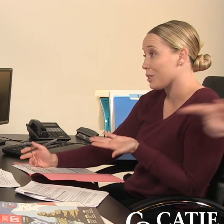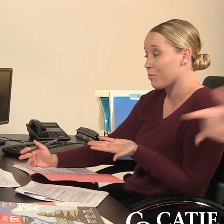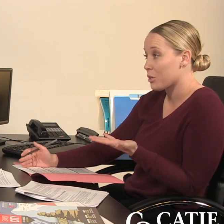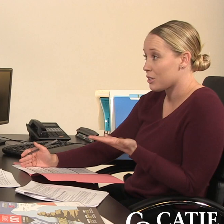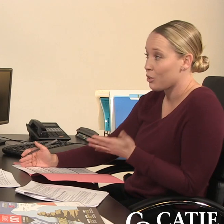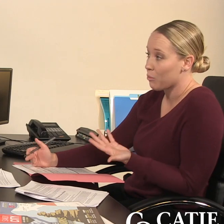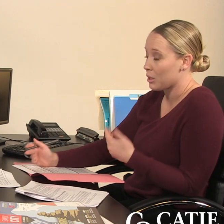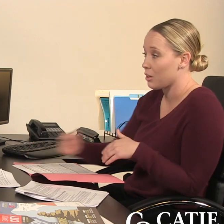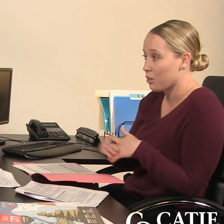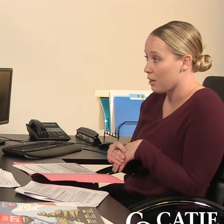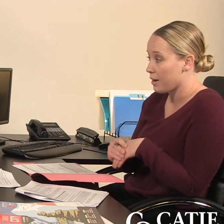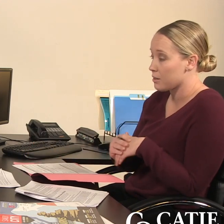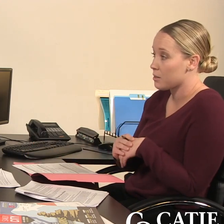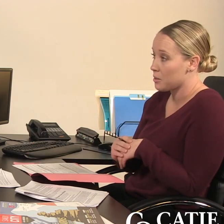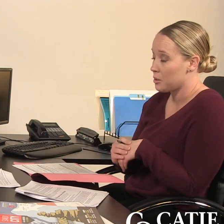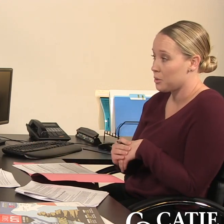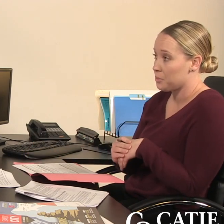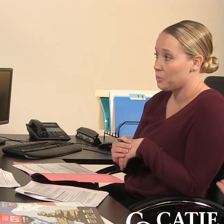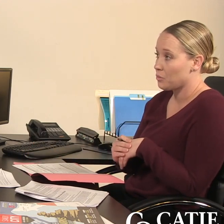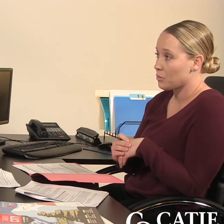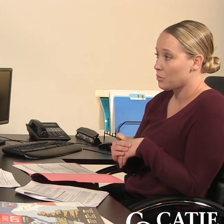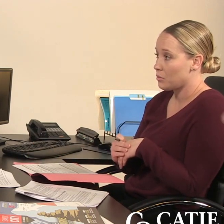deaf person, you haven't been getting your clients?